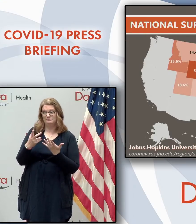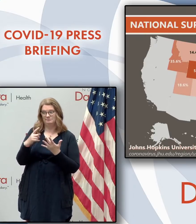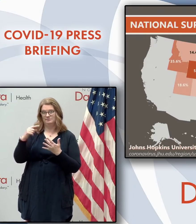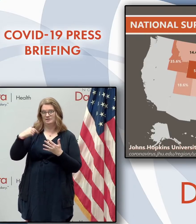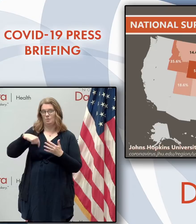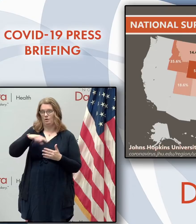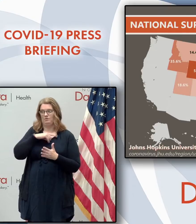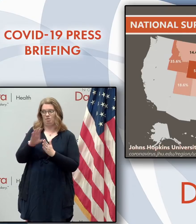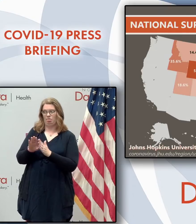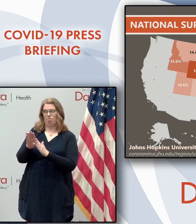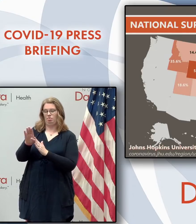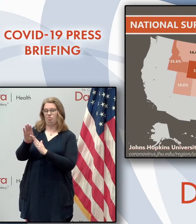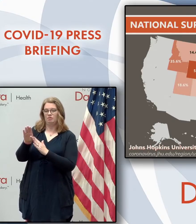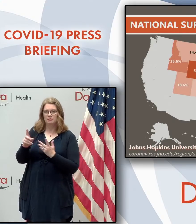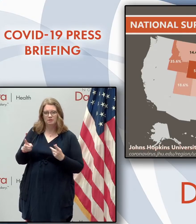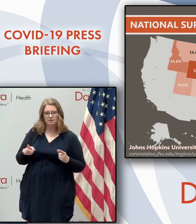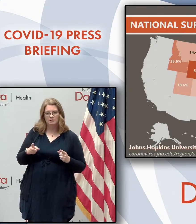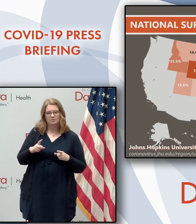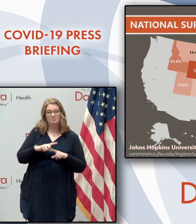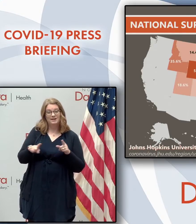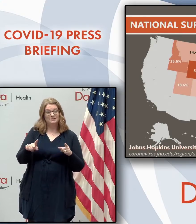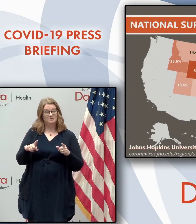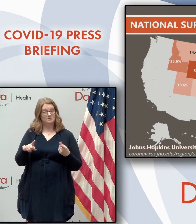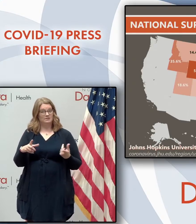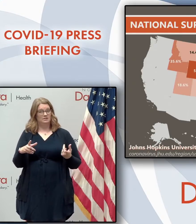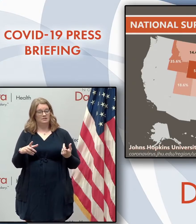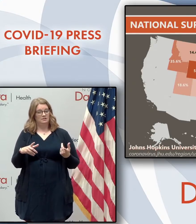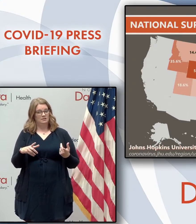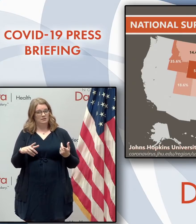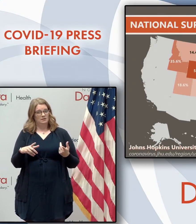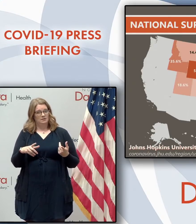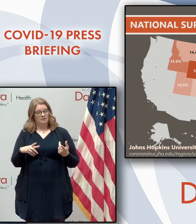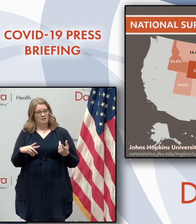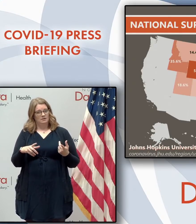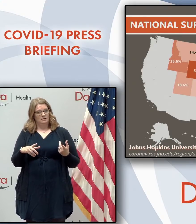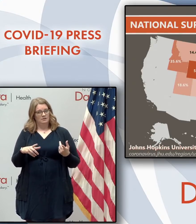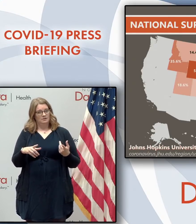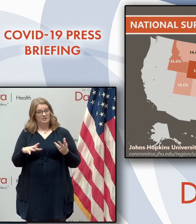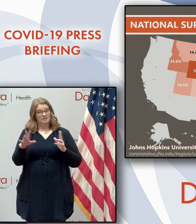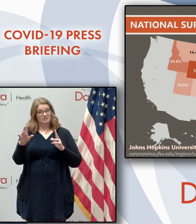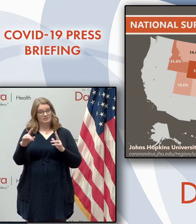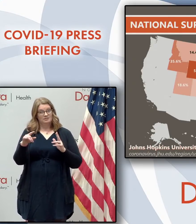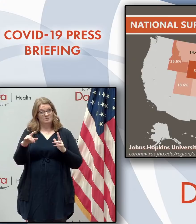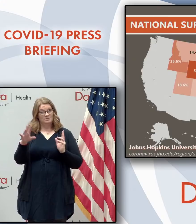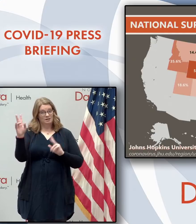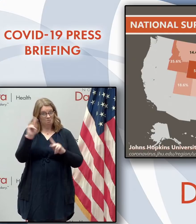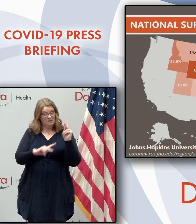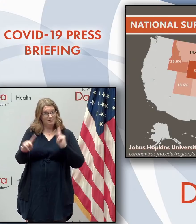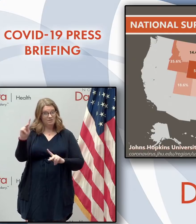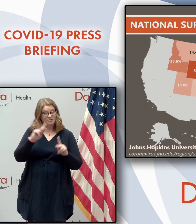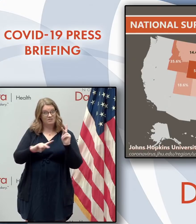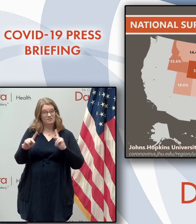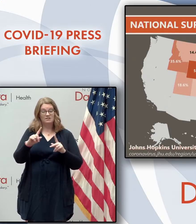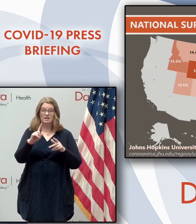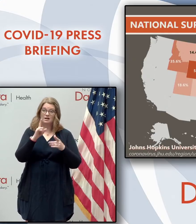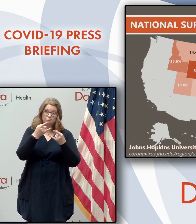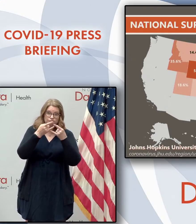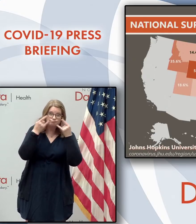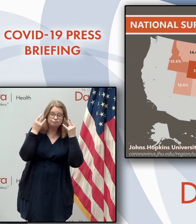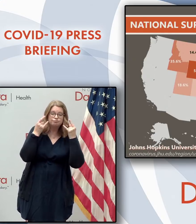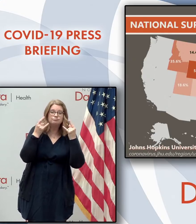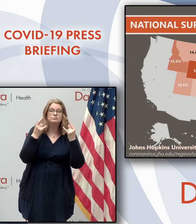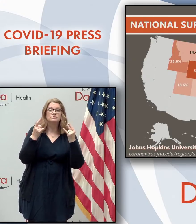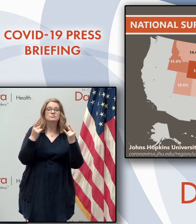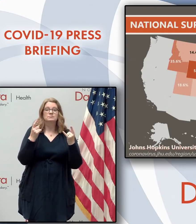we're also, I want to say again, thank you to all the individuals in our state, everybody that is doing their job to